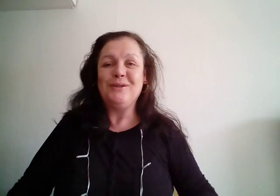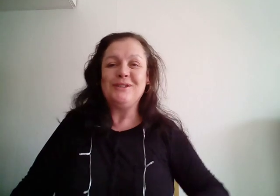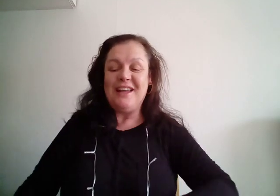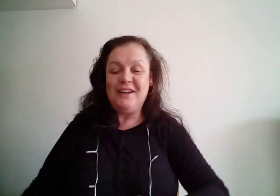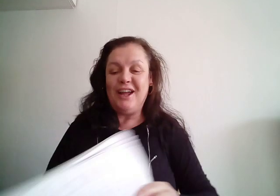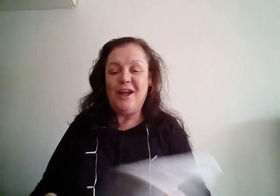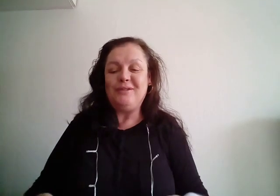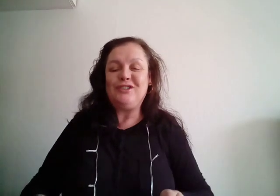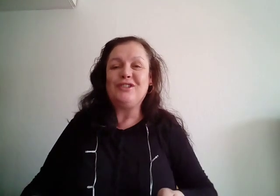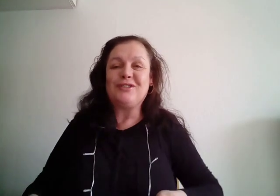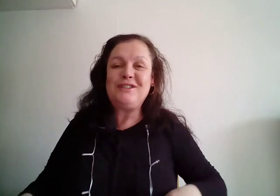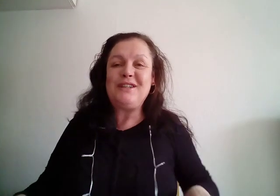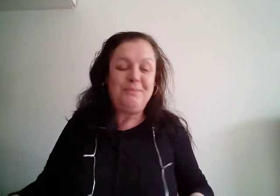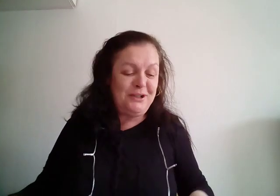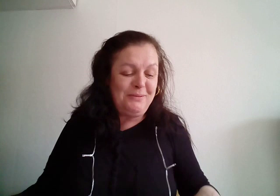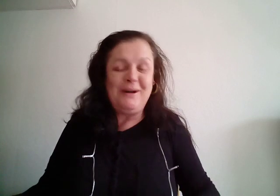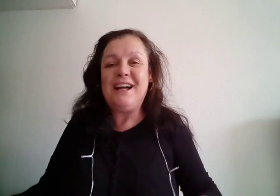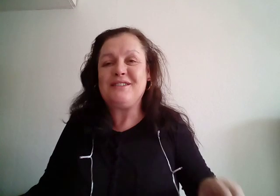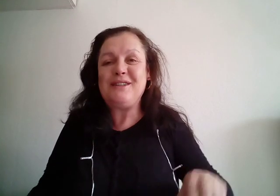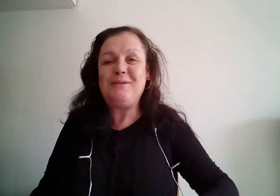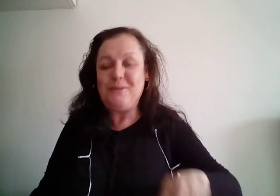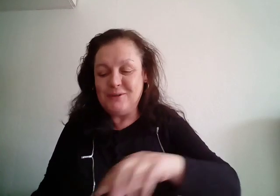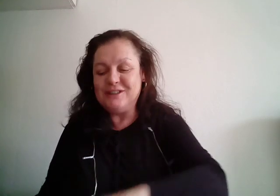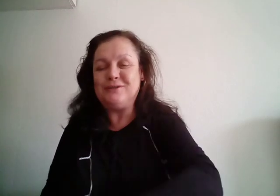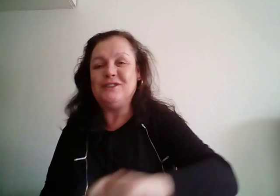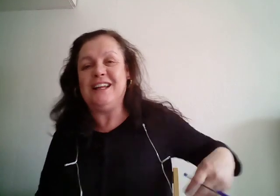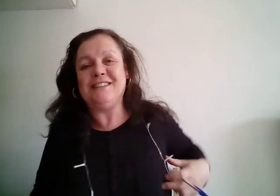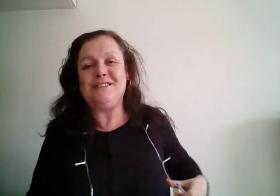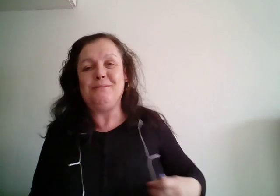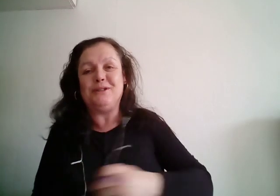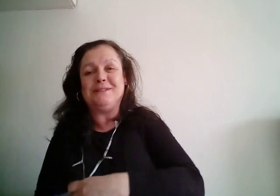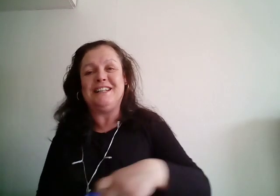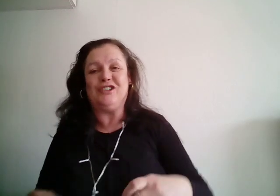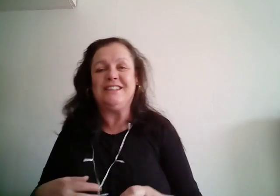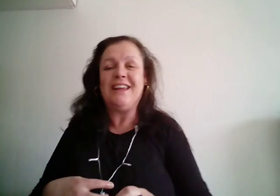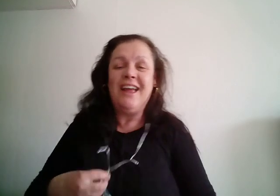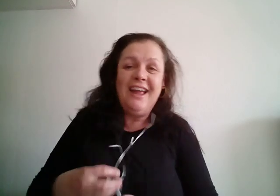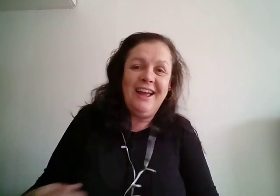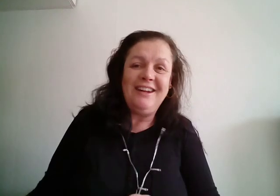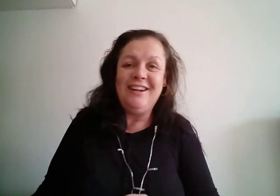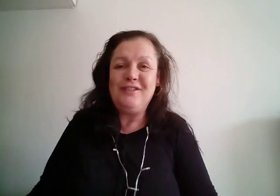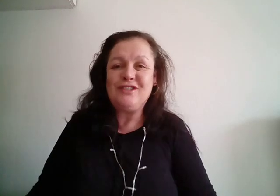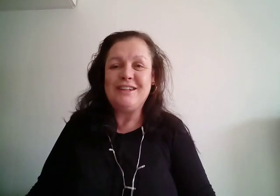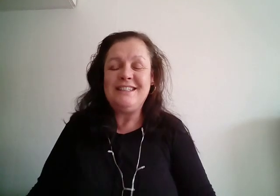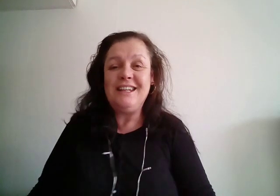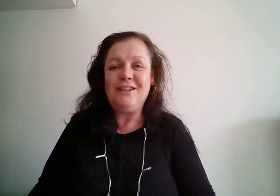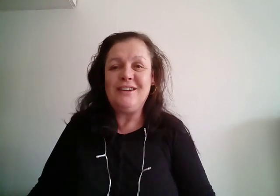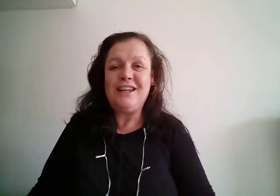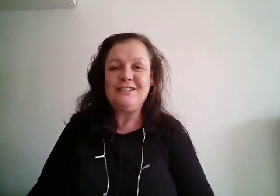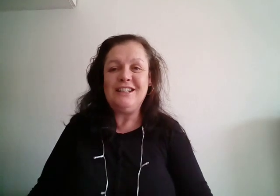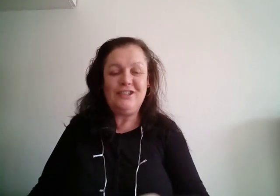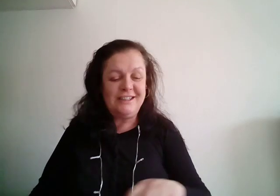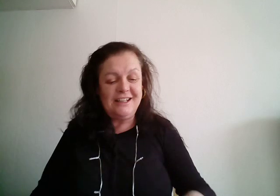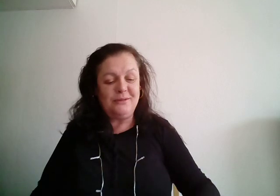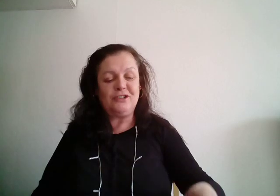all so, and I hope that you're all super duper well, super duper wonderful, and super duper delicious. And that life is treating you oh so deliciously. So what